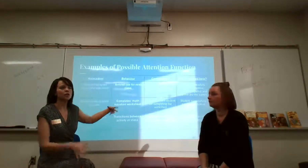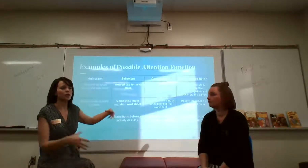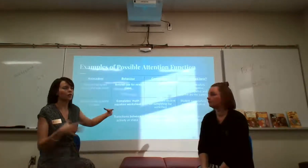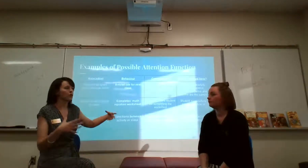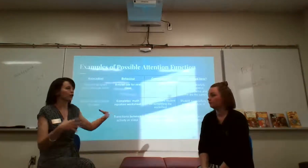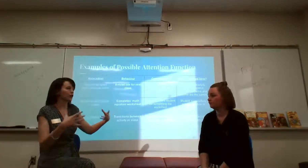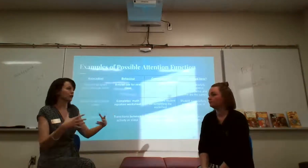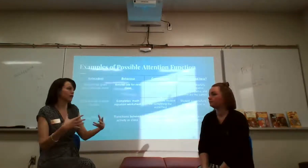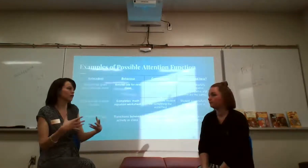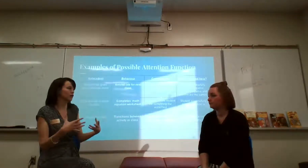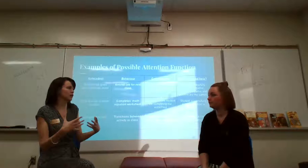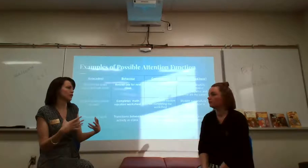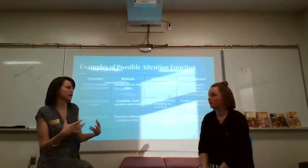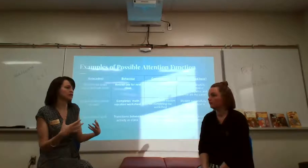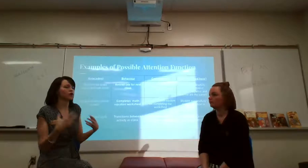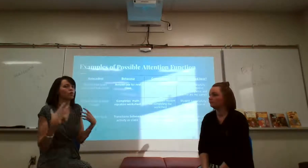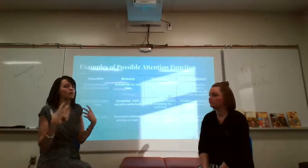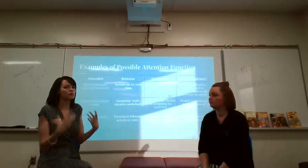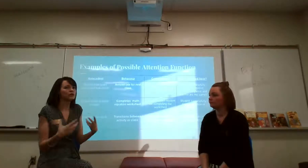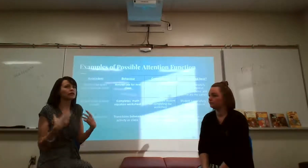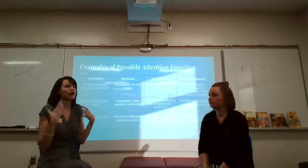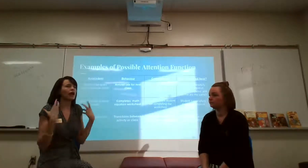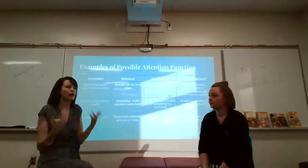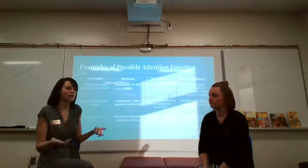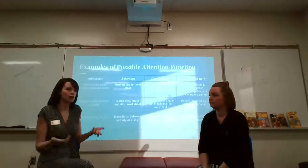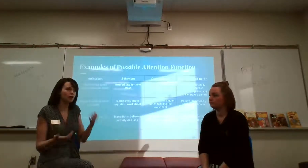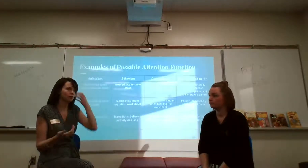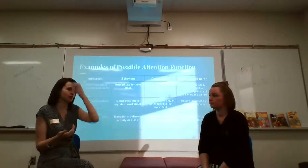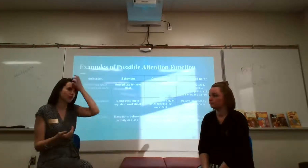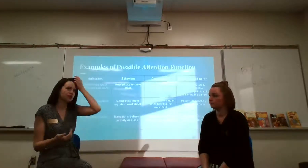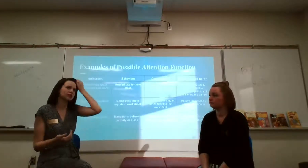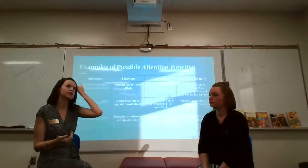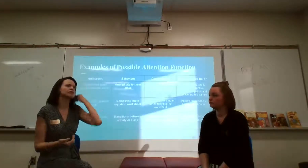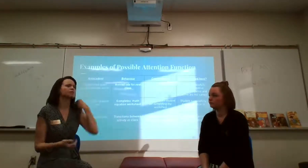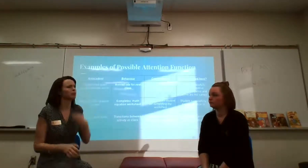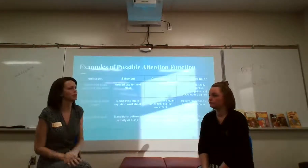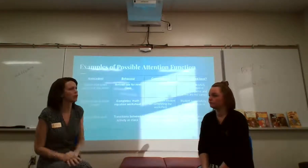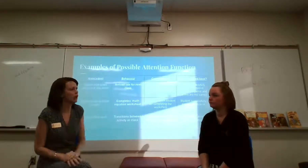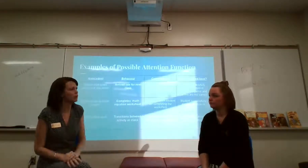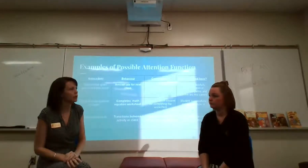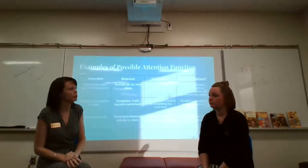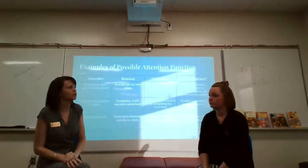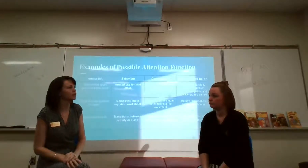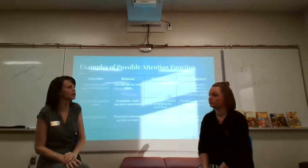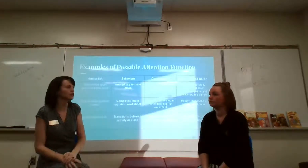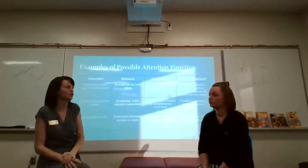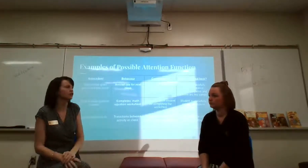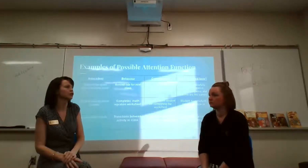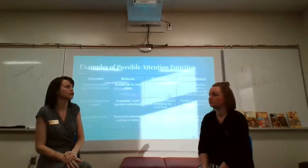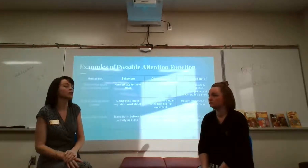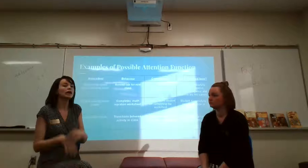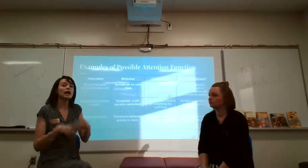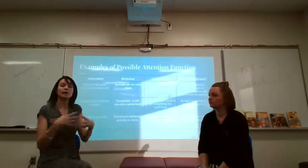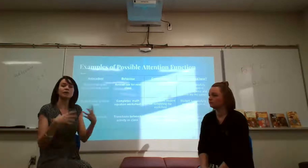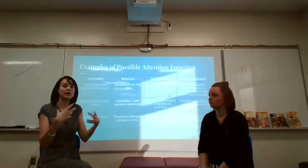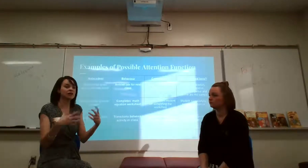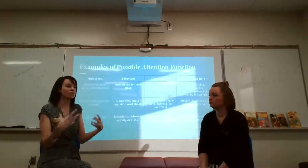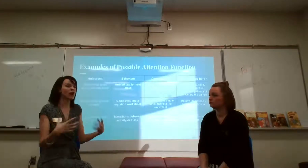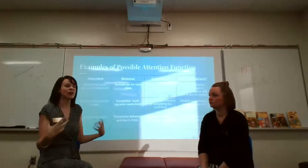why when we're involved in a case, we really are heavy on the observations. Like some people are like, how many observations are you going to do? It's because I'm tracking